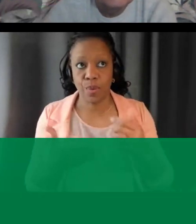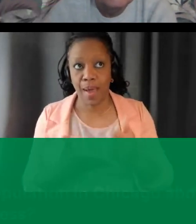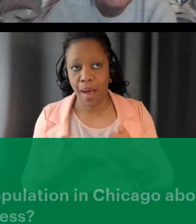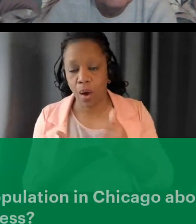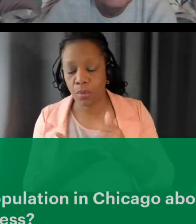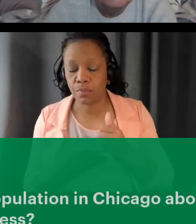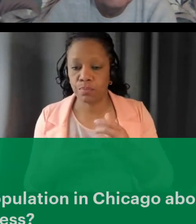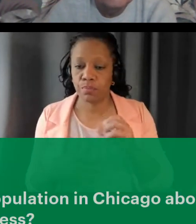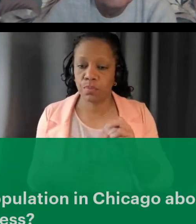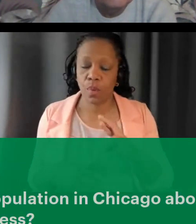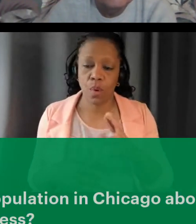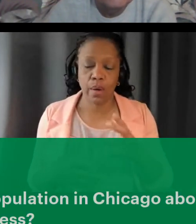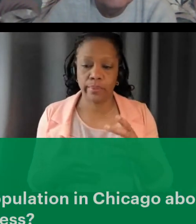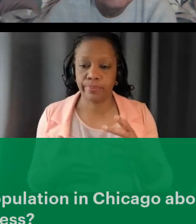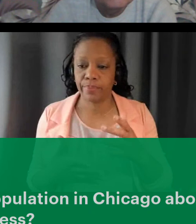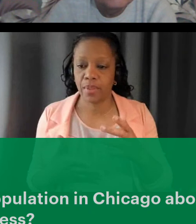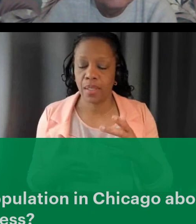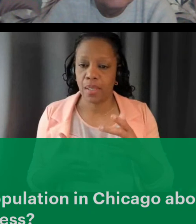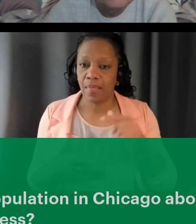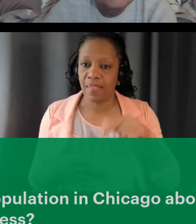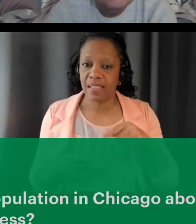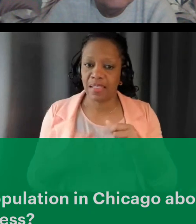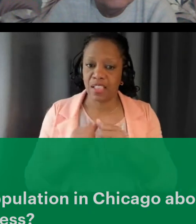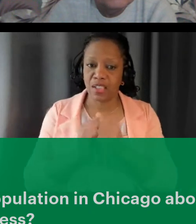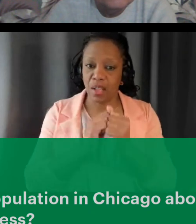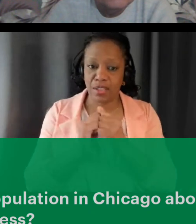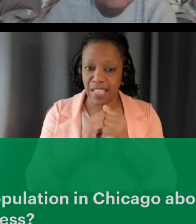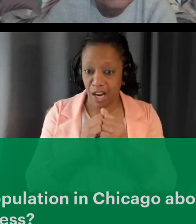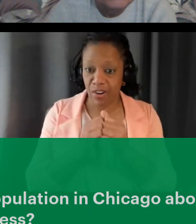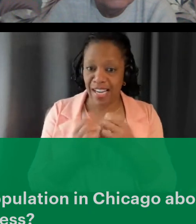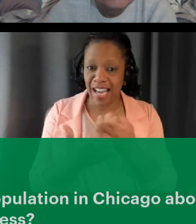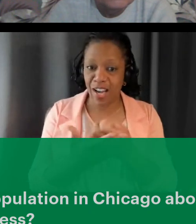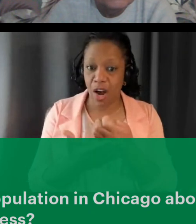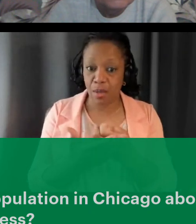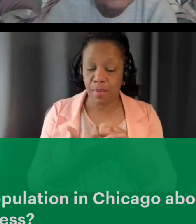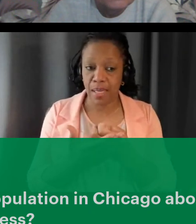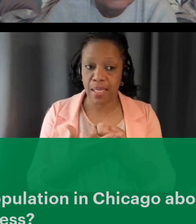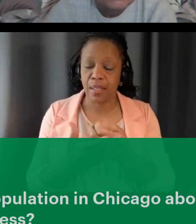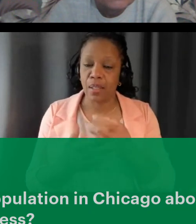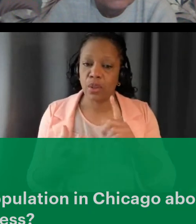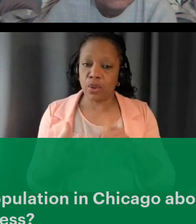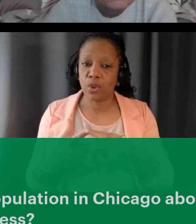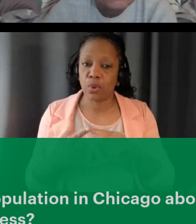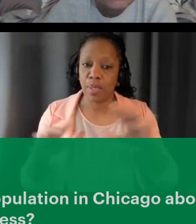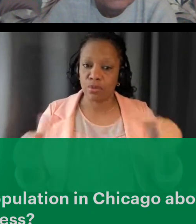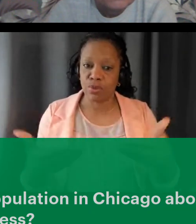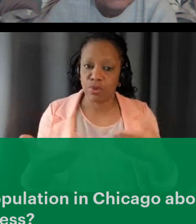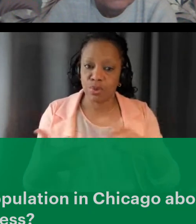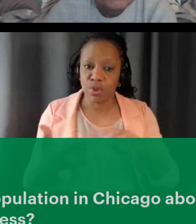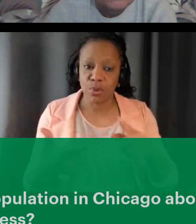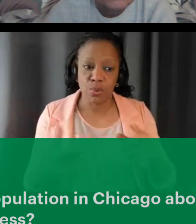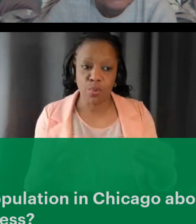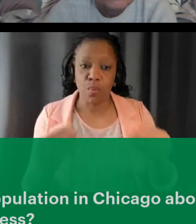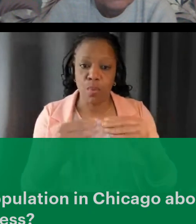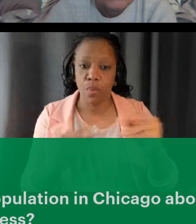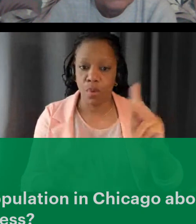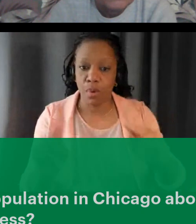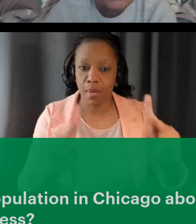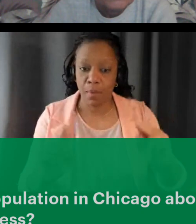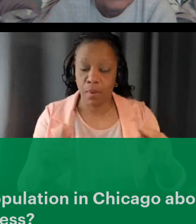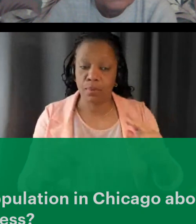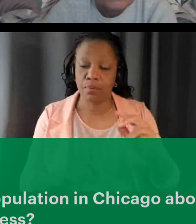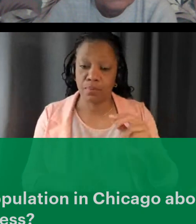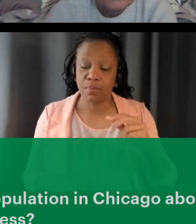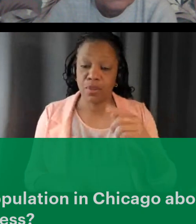bring the solidarity economy and cooperatives to new folks. So I think in the coming months, we're going to see a lot